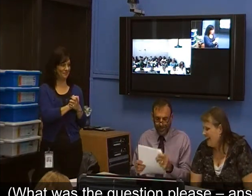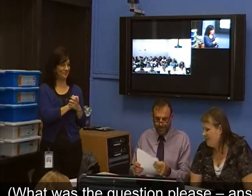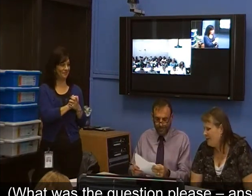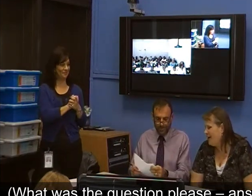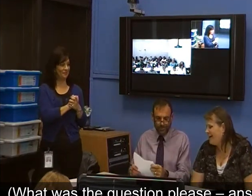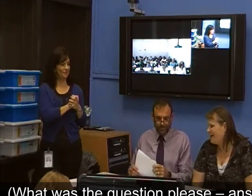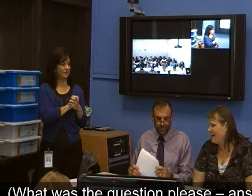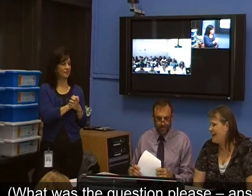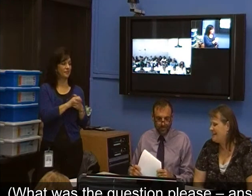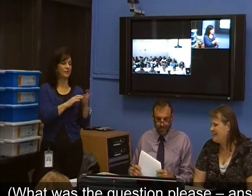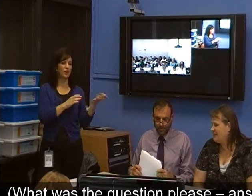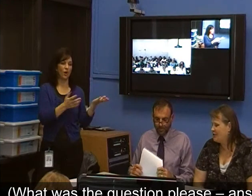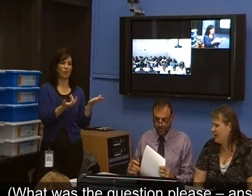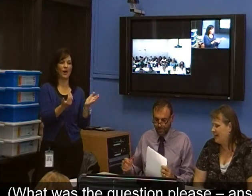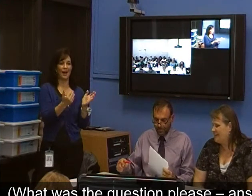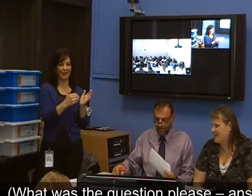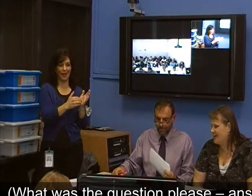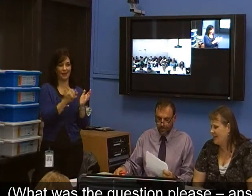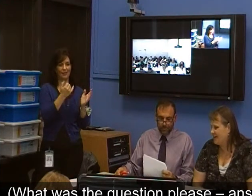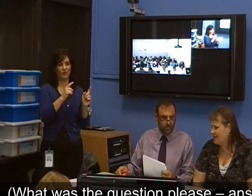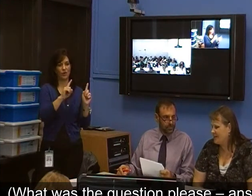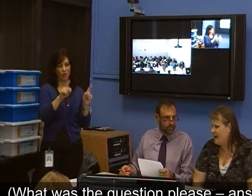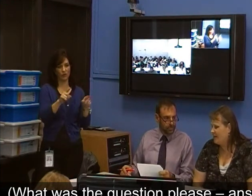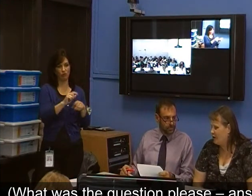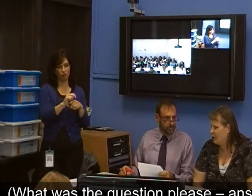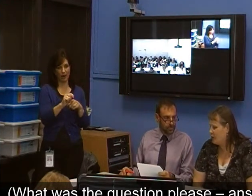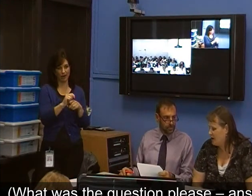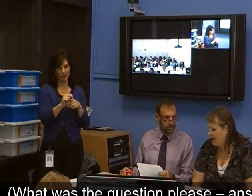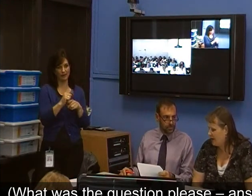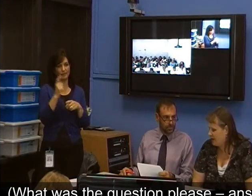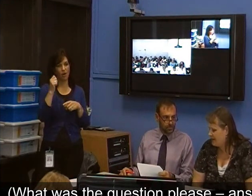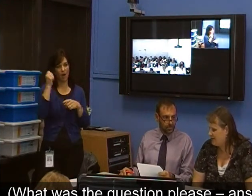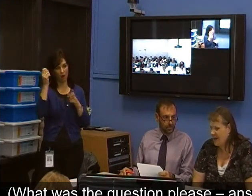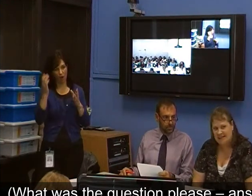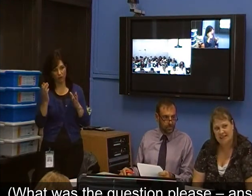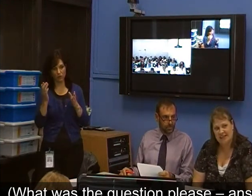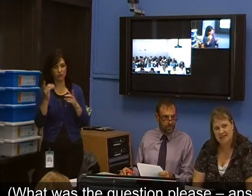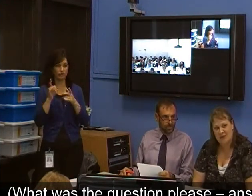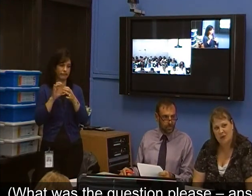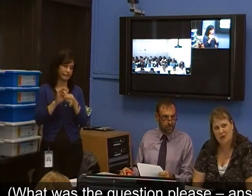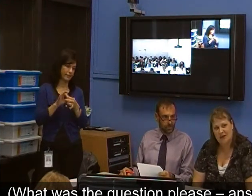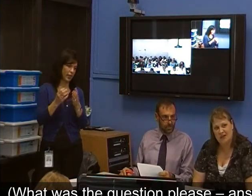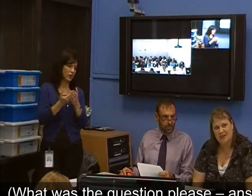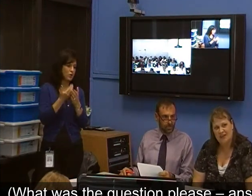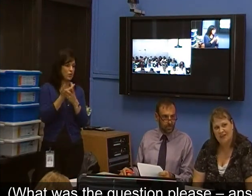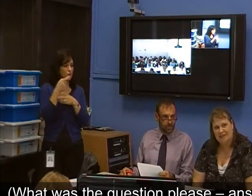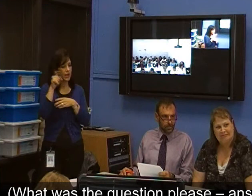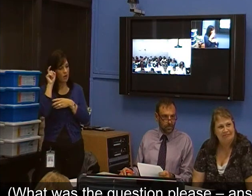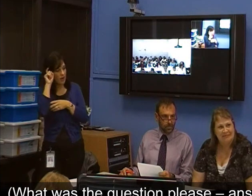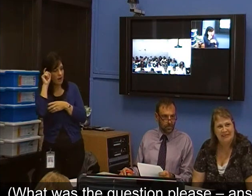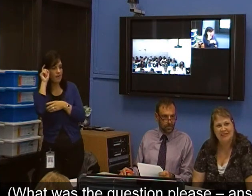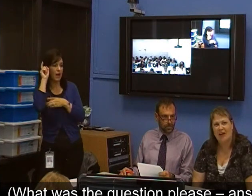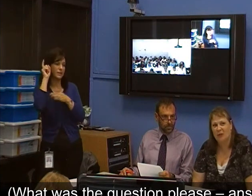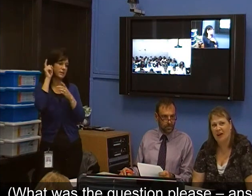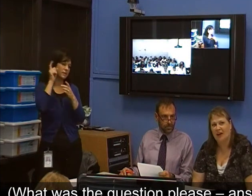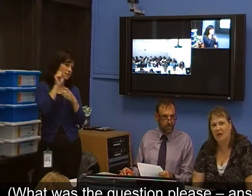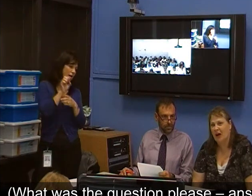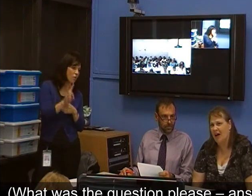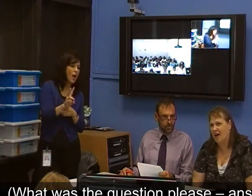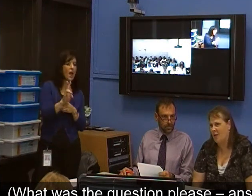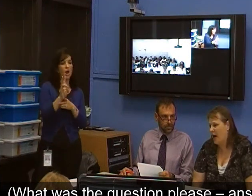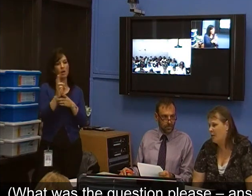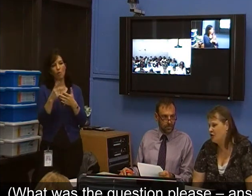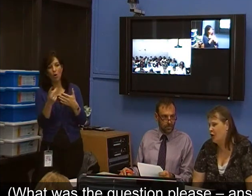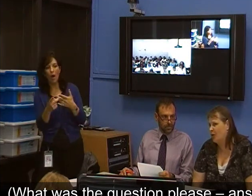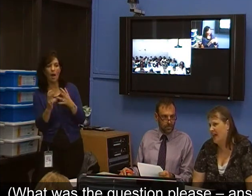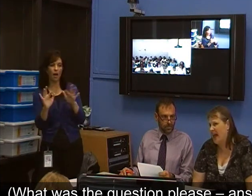If you are attending a training as an audiologist about the new hearing devices or software programming,